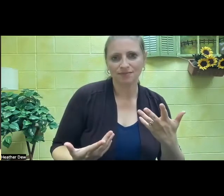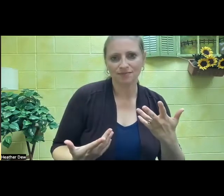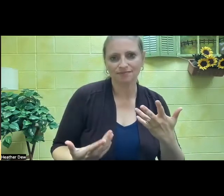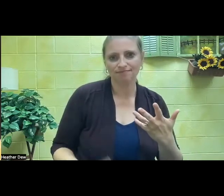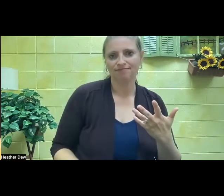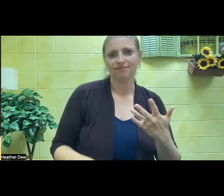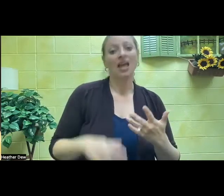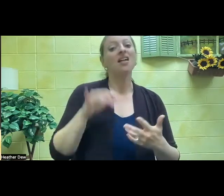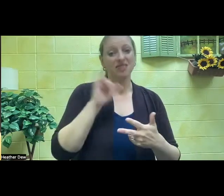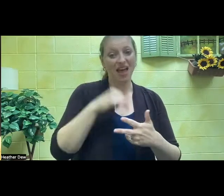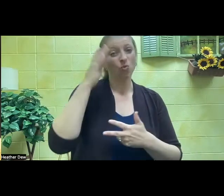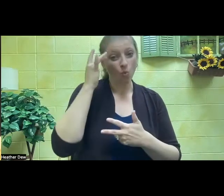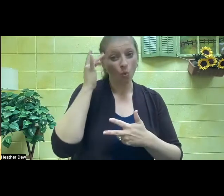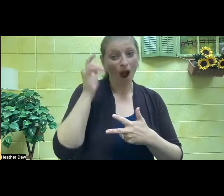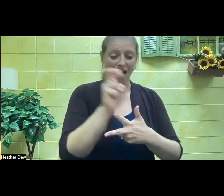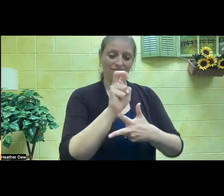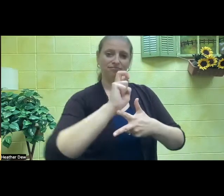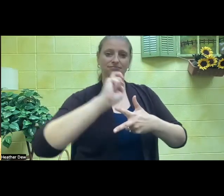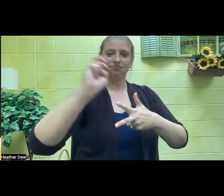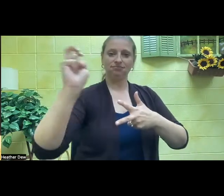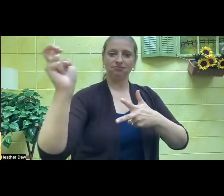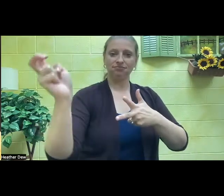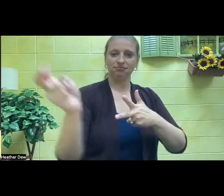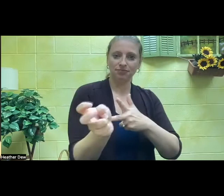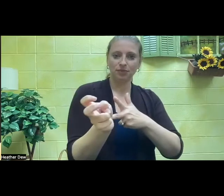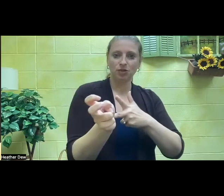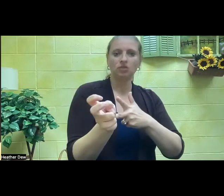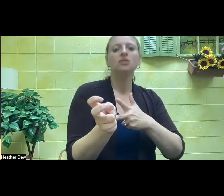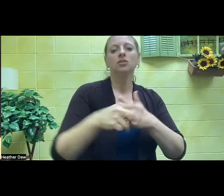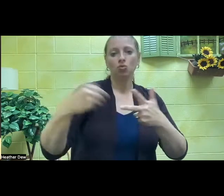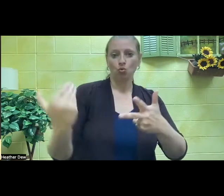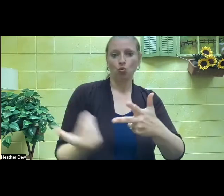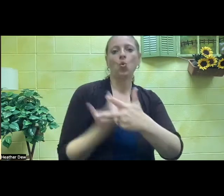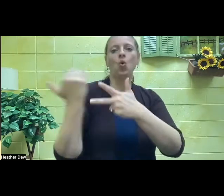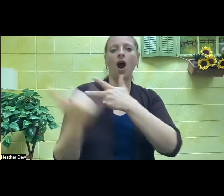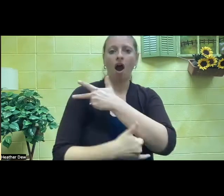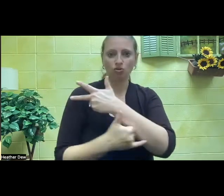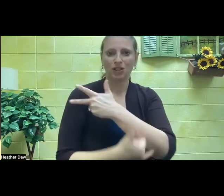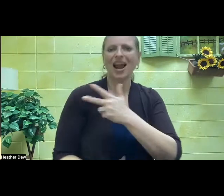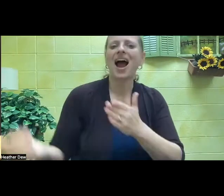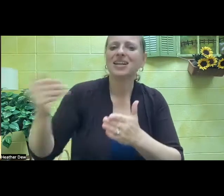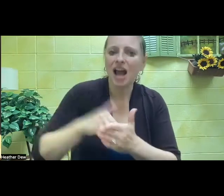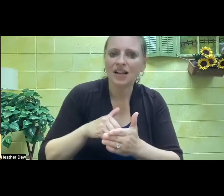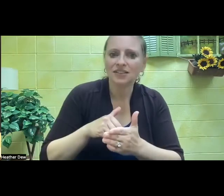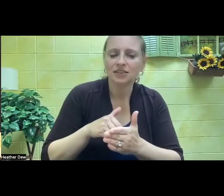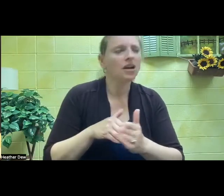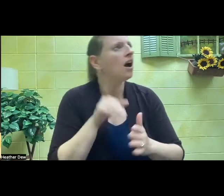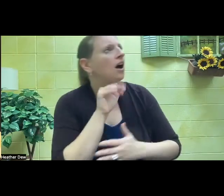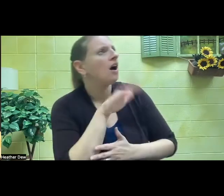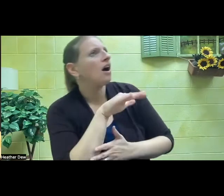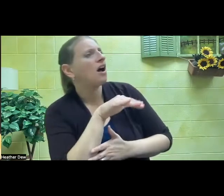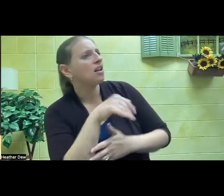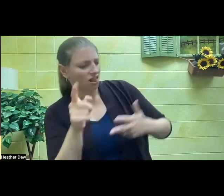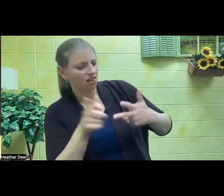That's why Papan and Pedro left, just like they had left France. "Are you going to have to leave here?" I